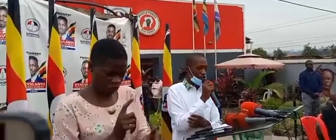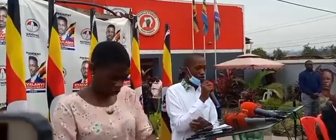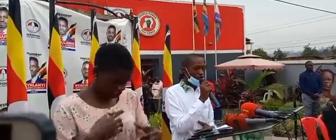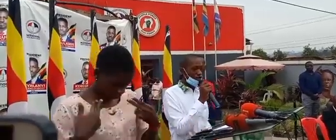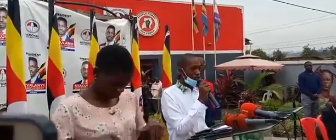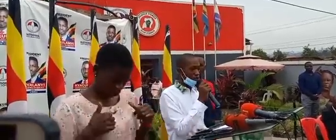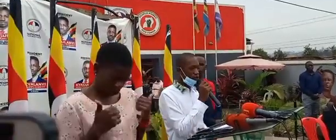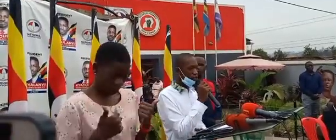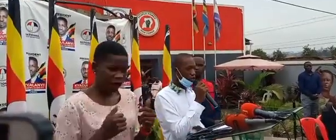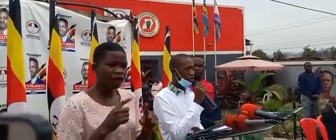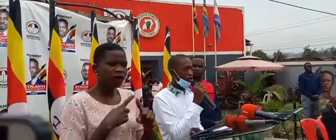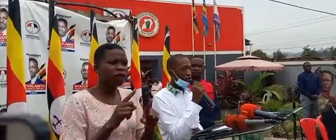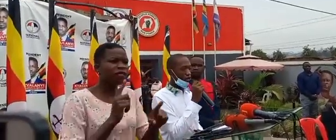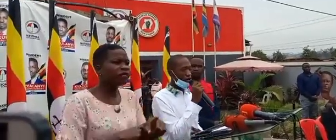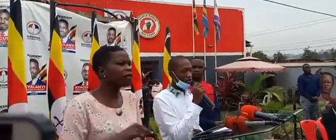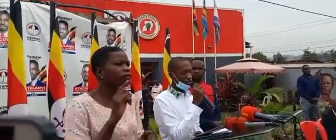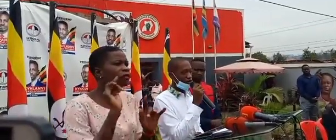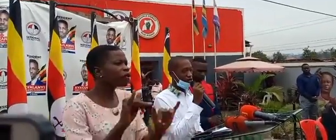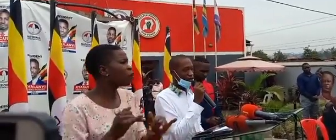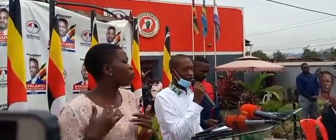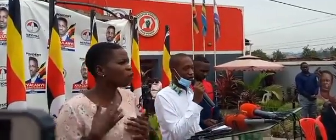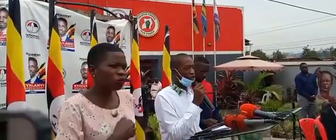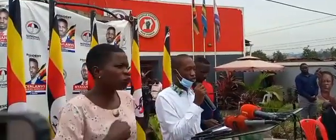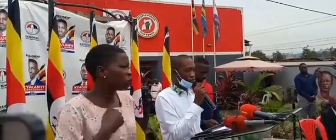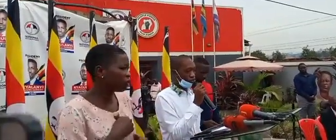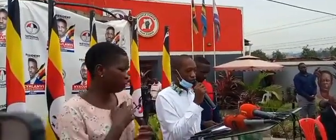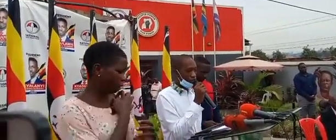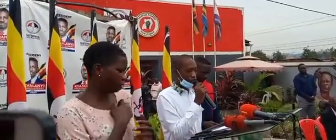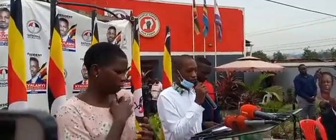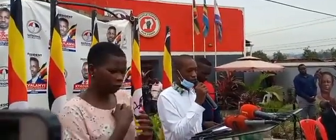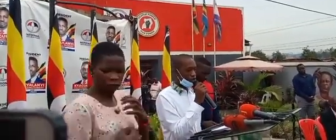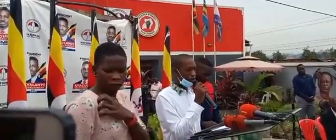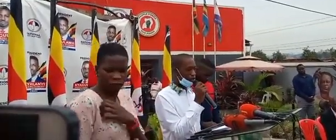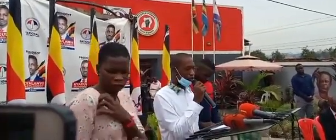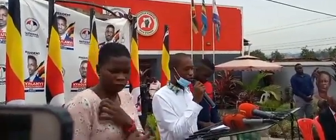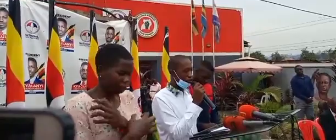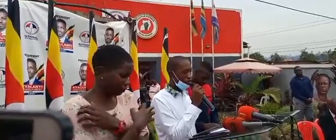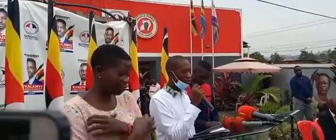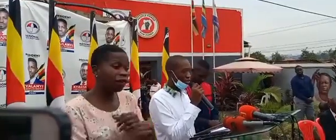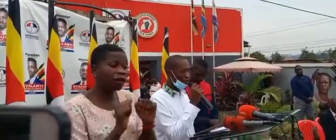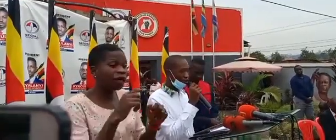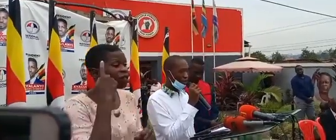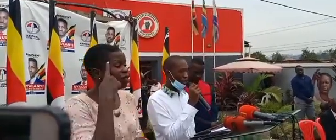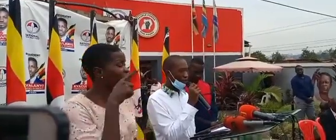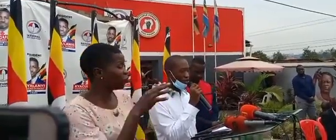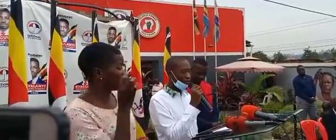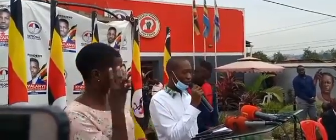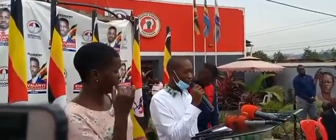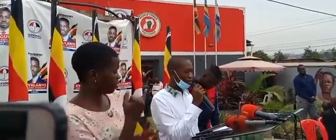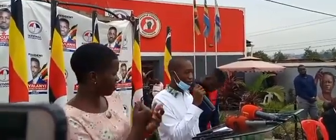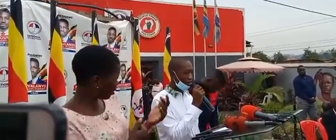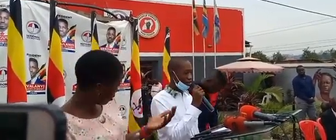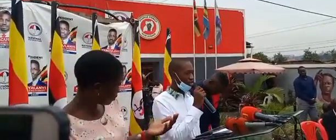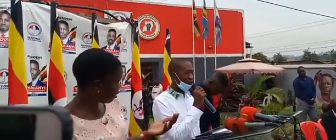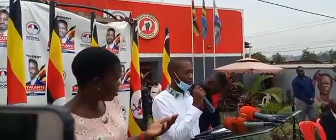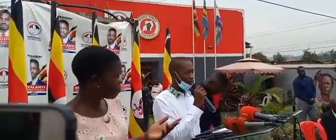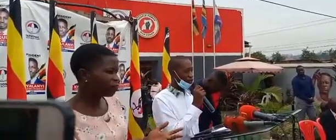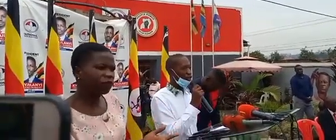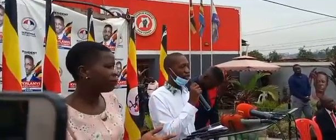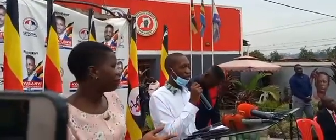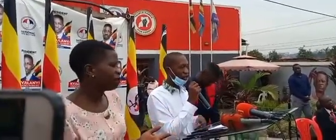mbi muyinza okugamba balwadde ba kisipi so mu mbeera eyo abantu babeera beetakulatakula buli